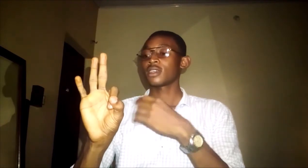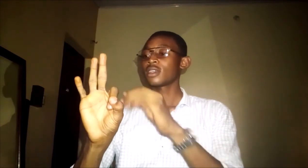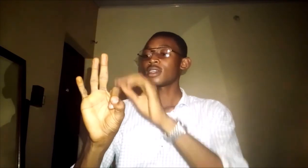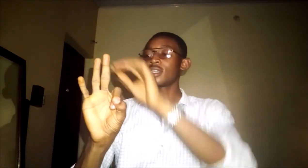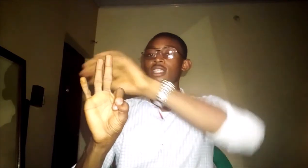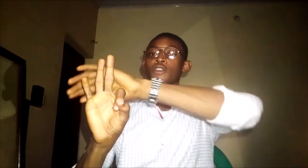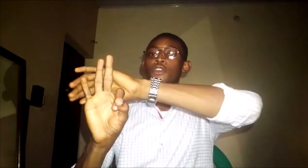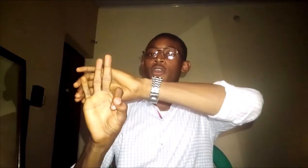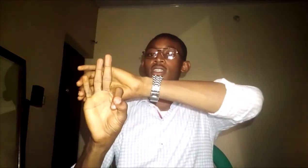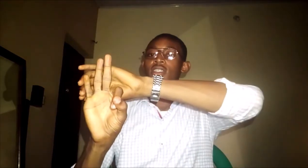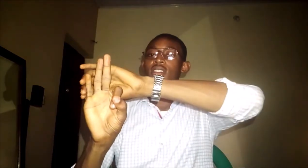and then you join this.